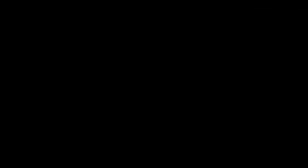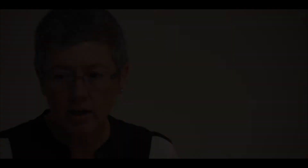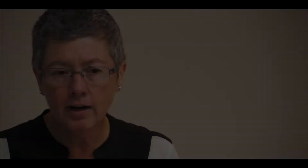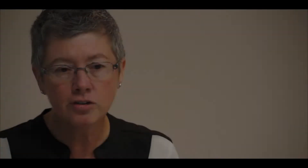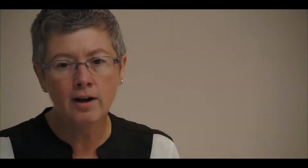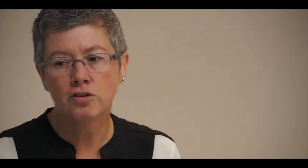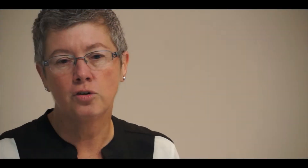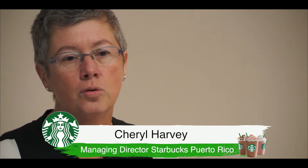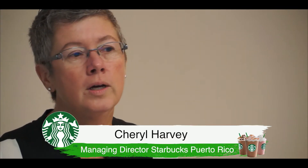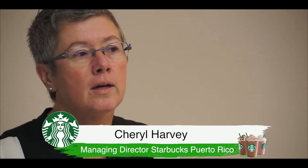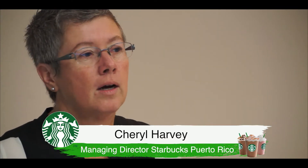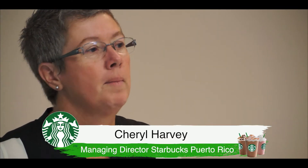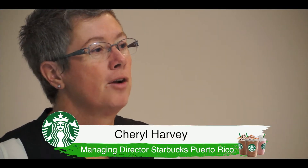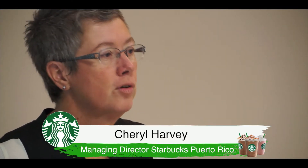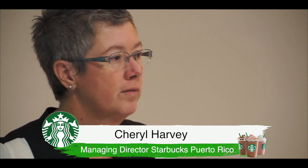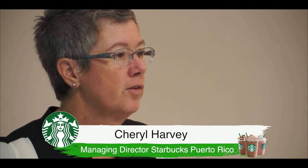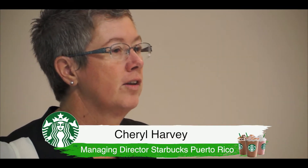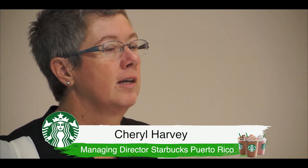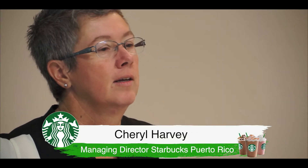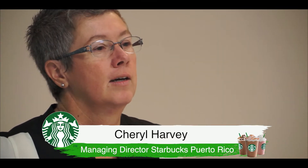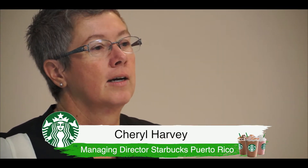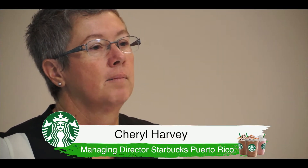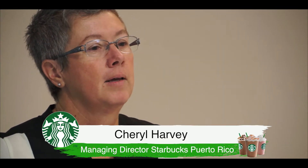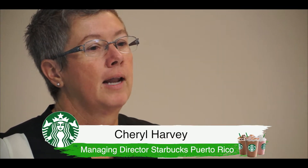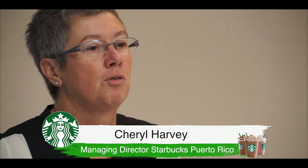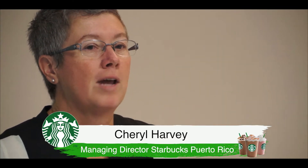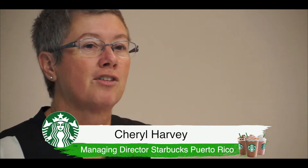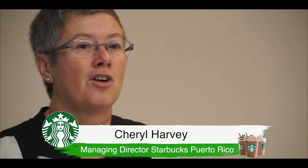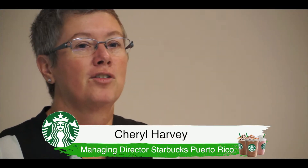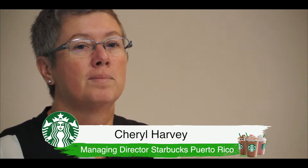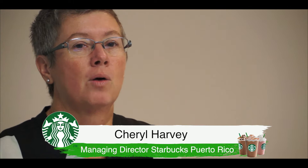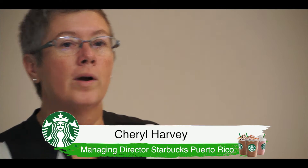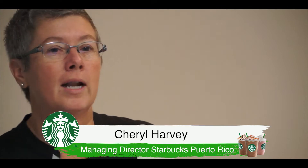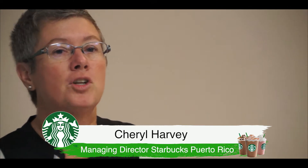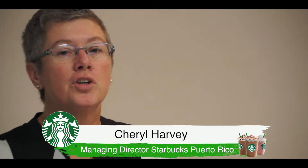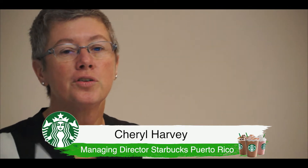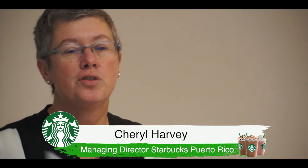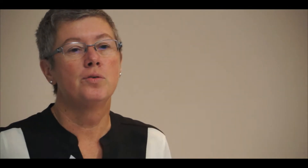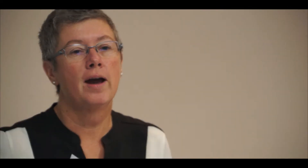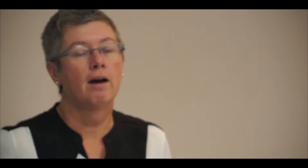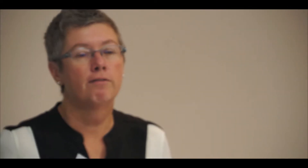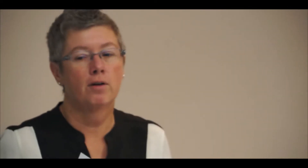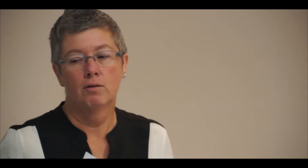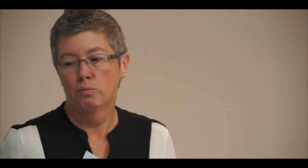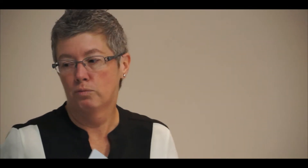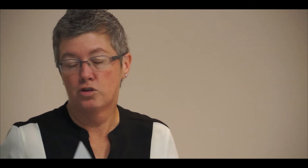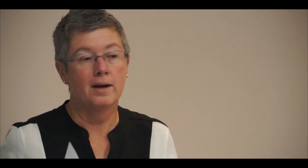And I talked to a manager of diversity and I was actually talking to her about what kind of materials do you have with respect